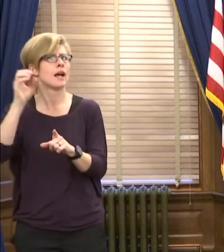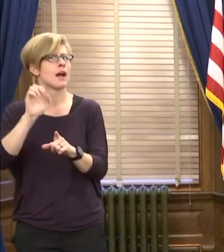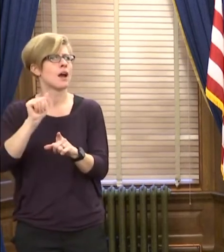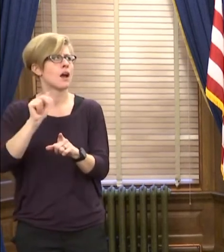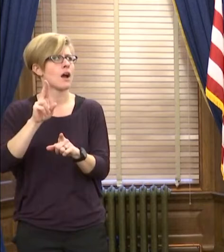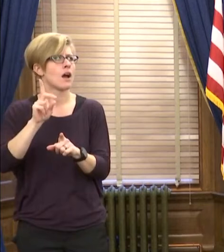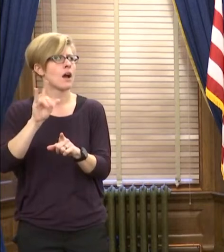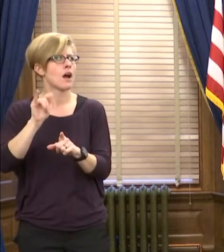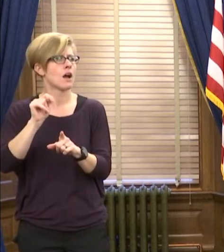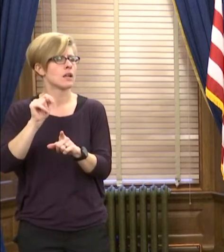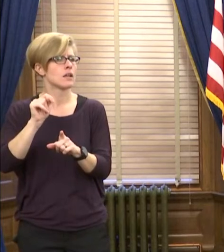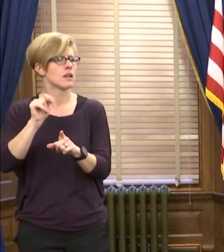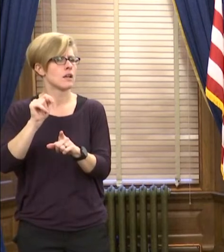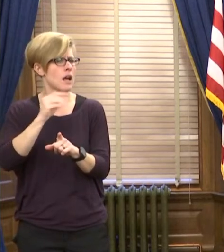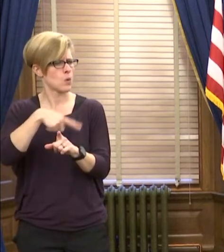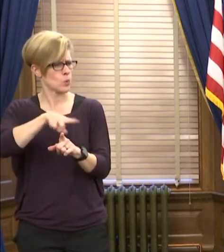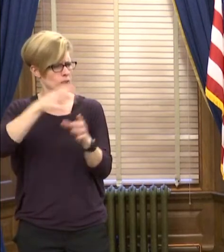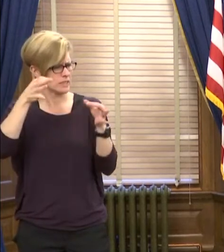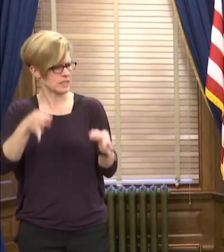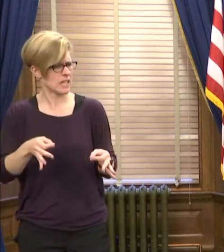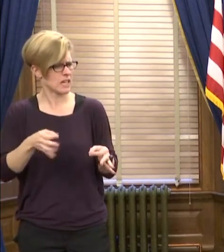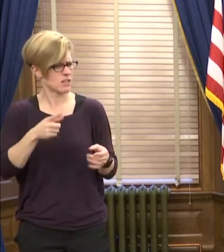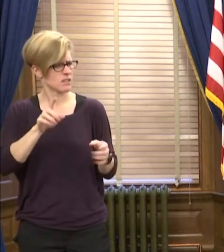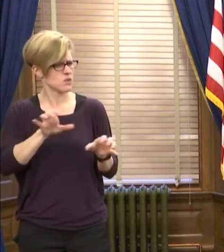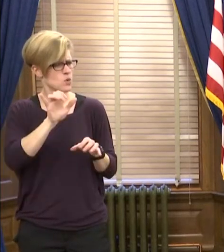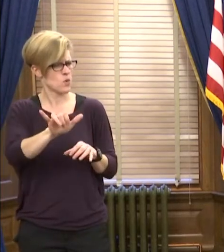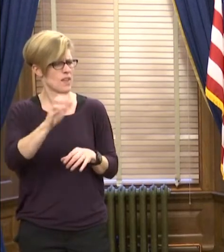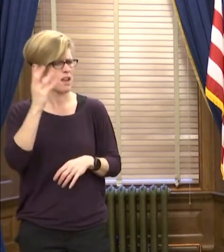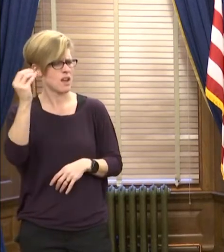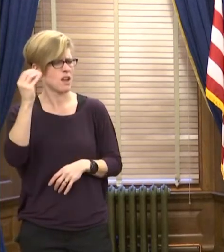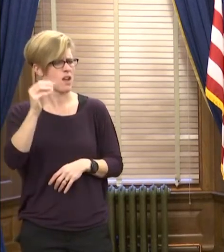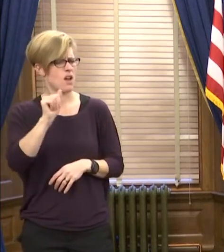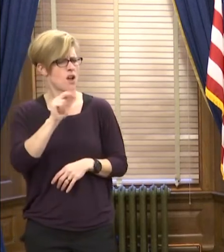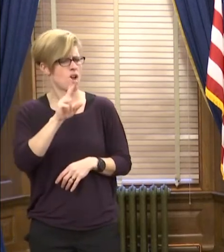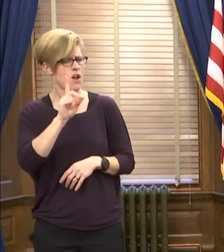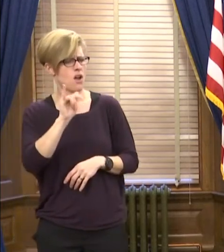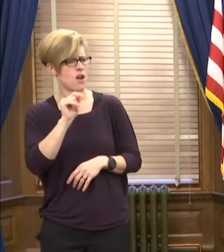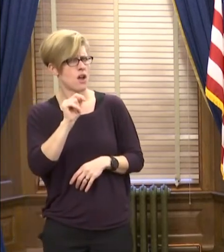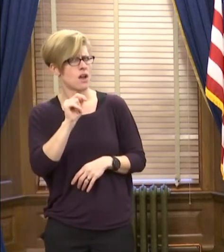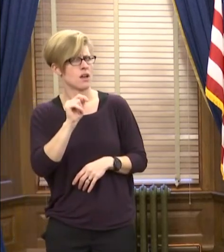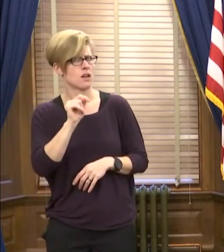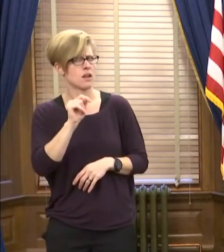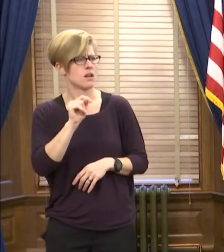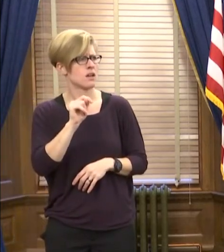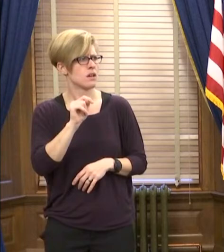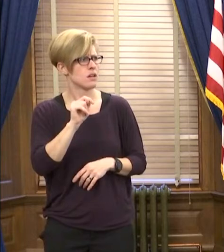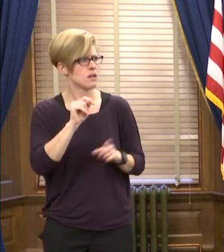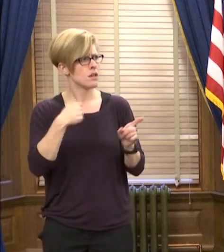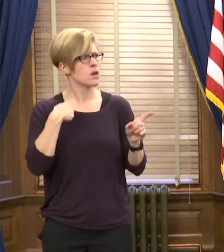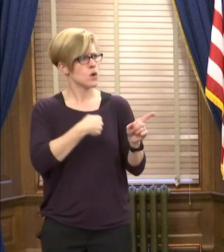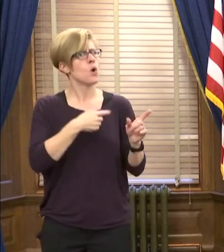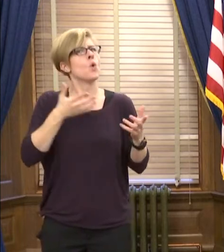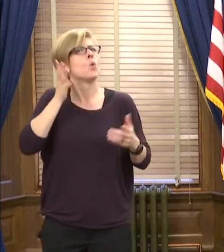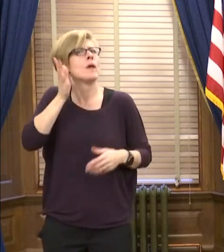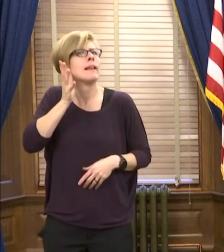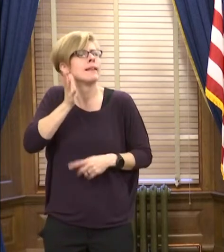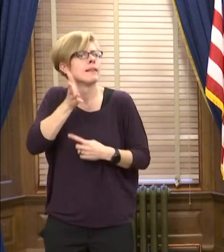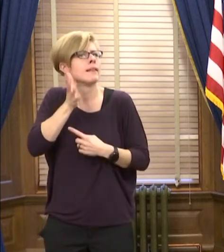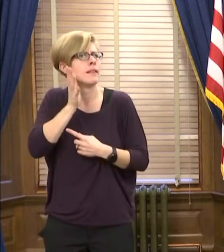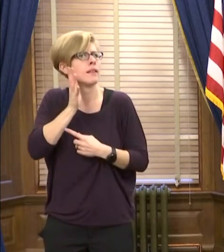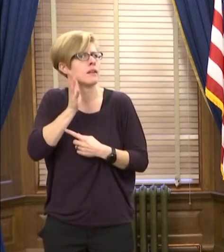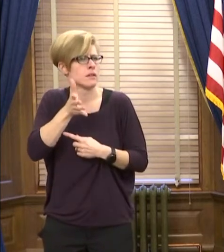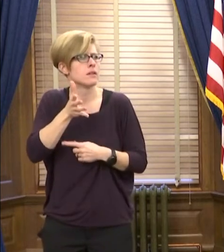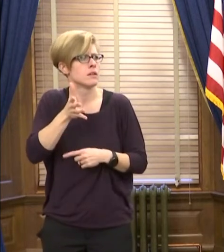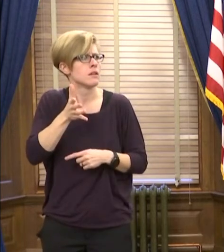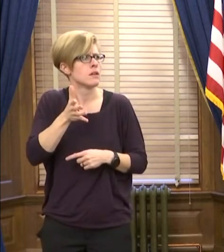it ordered? I mean, this is, you said you've actually taken the steps. We are going to do that, and we can